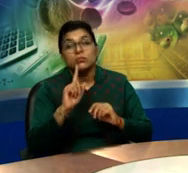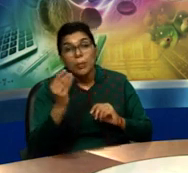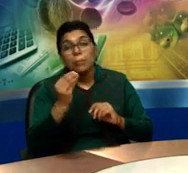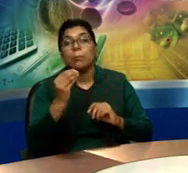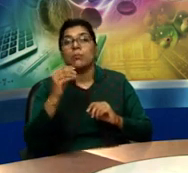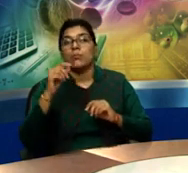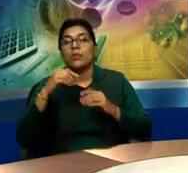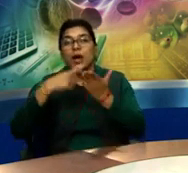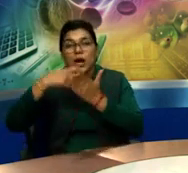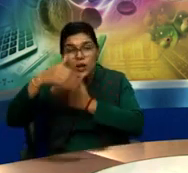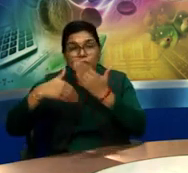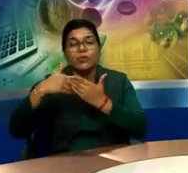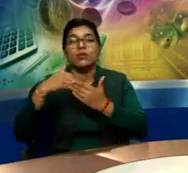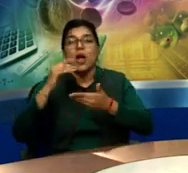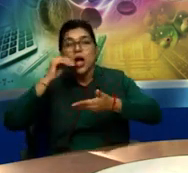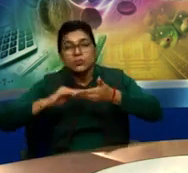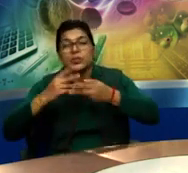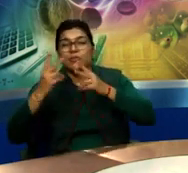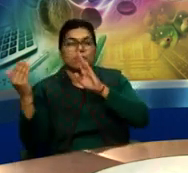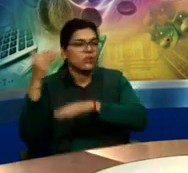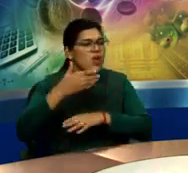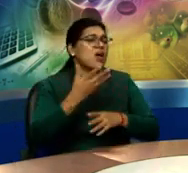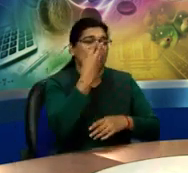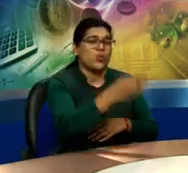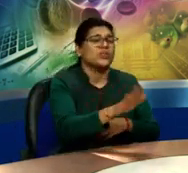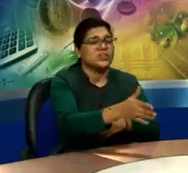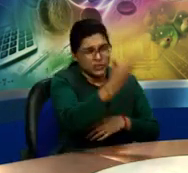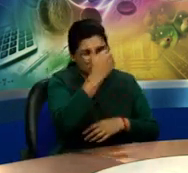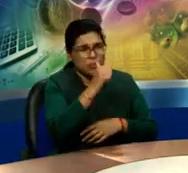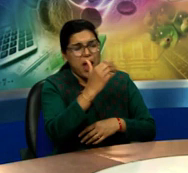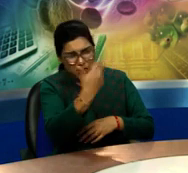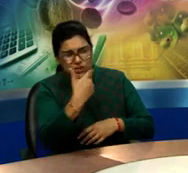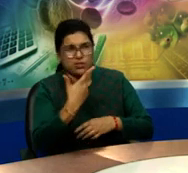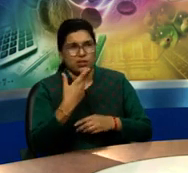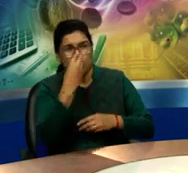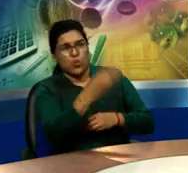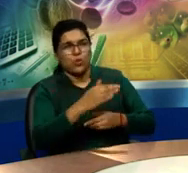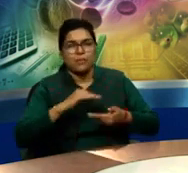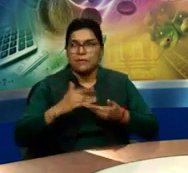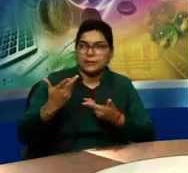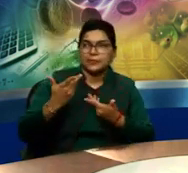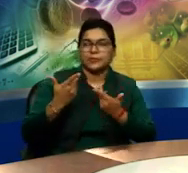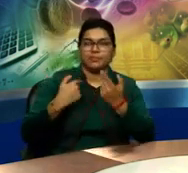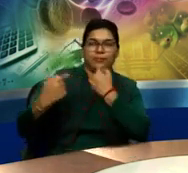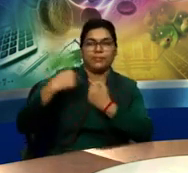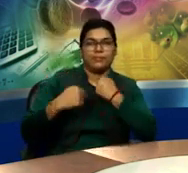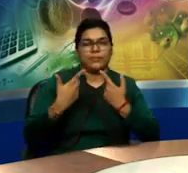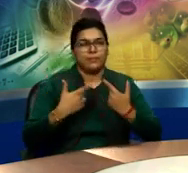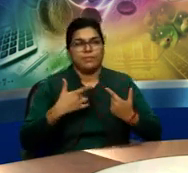of a home is not generally given due respect by her family and the society in